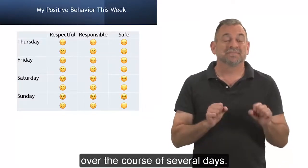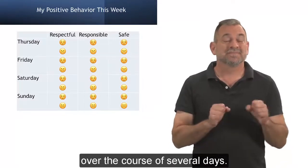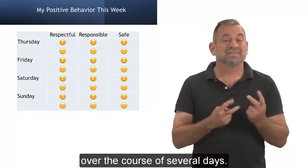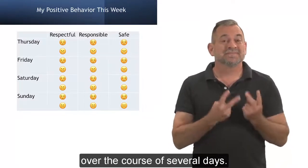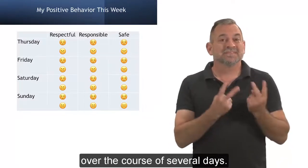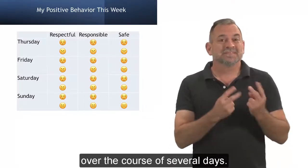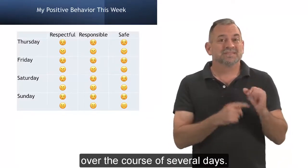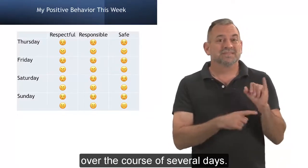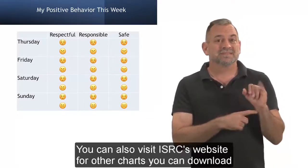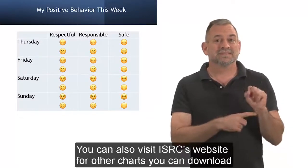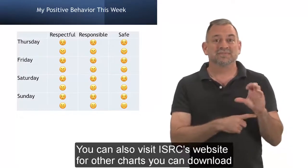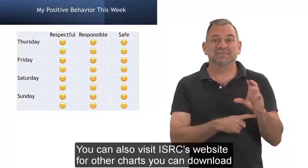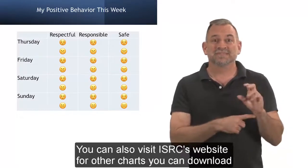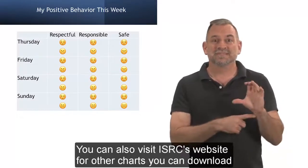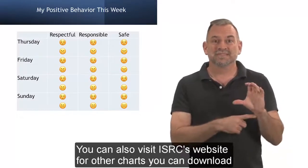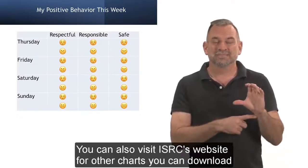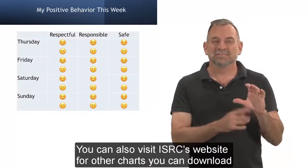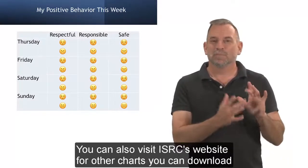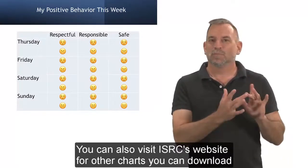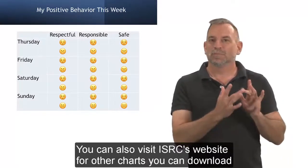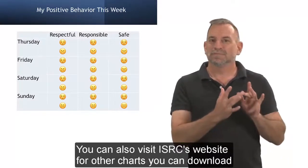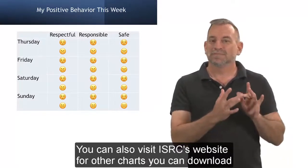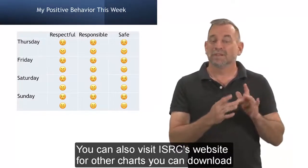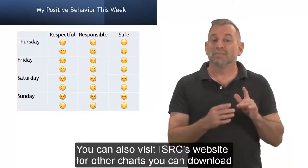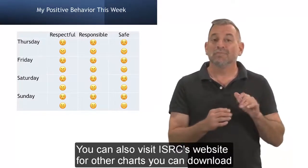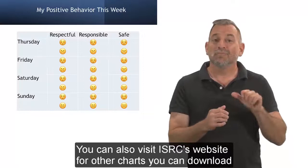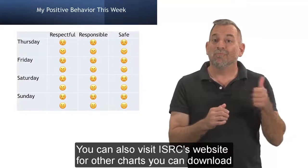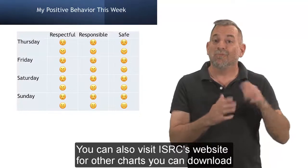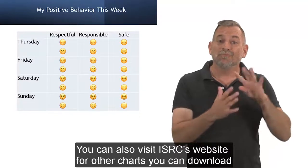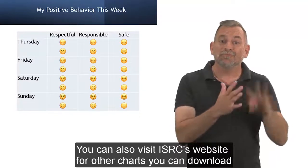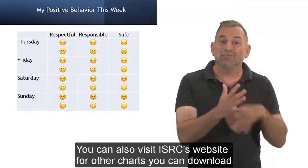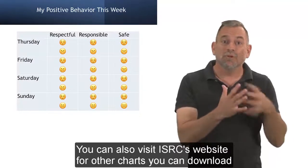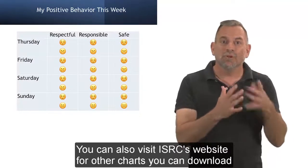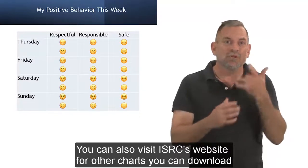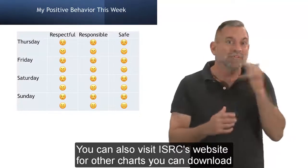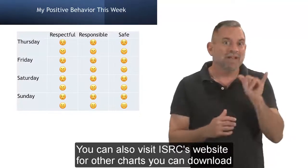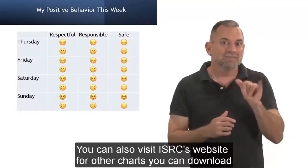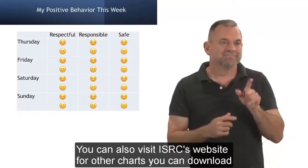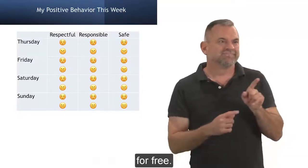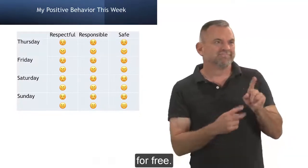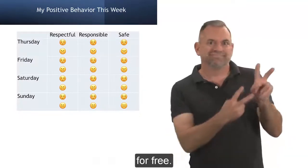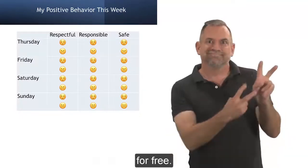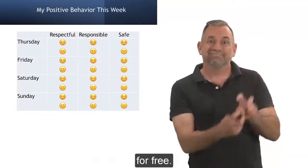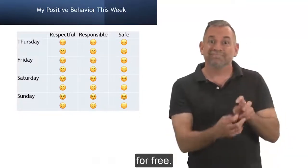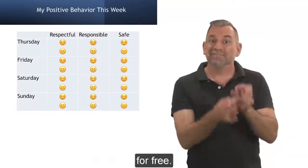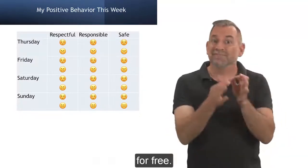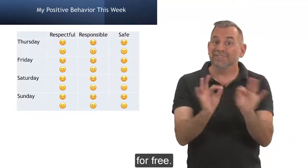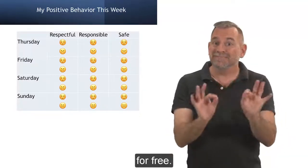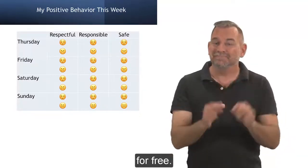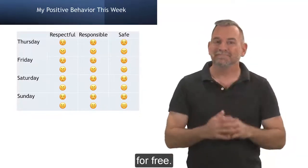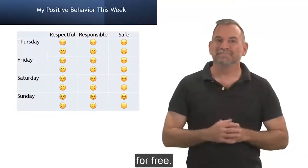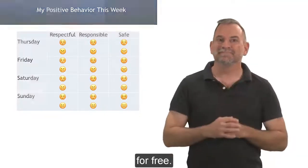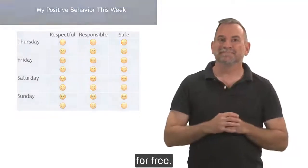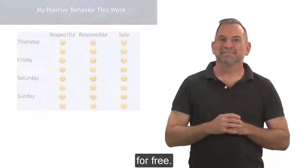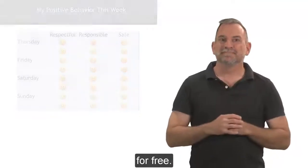You can also visit ISRC's website for other charts you can download for free.